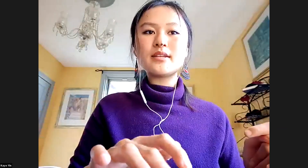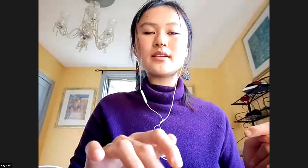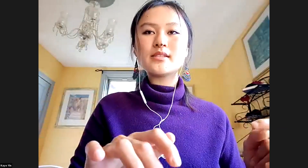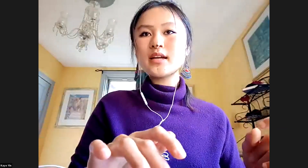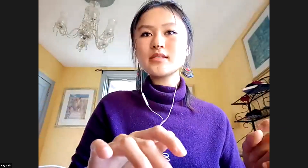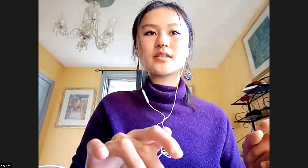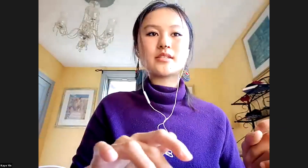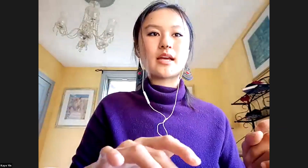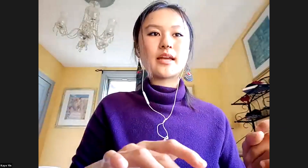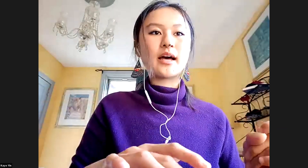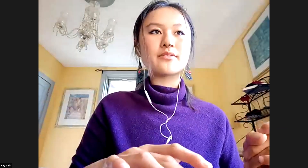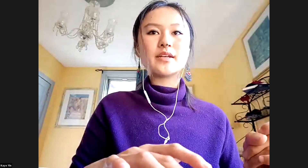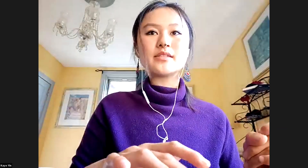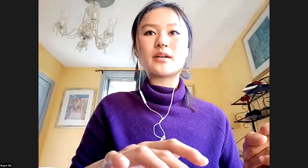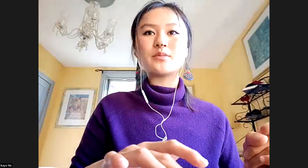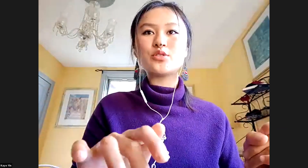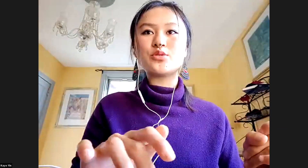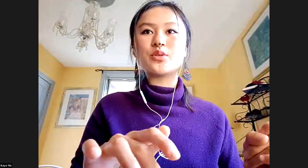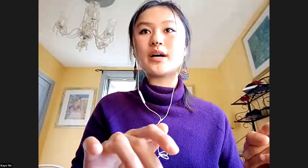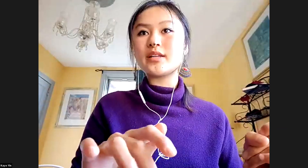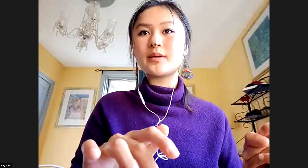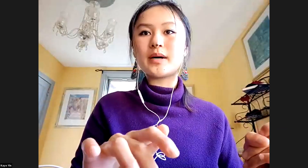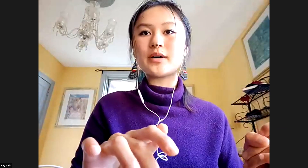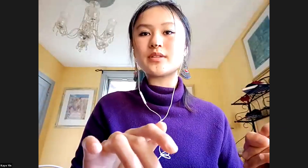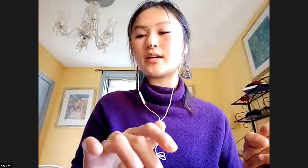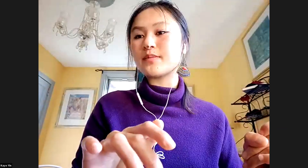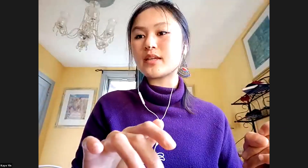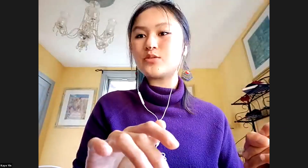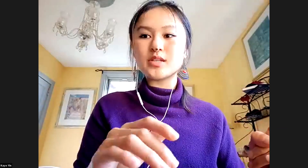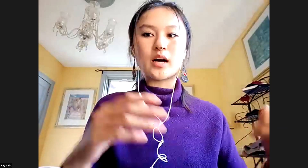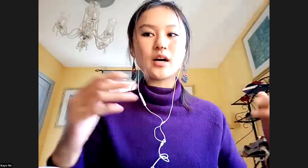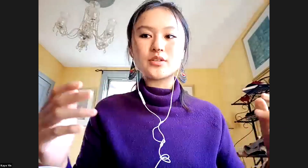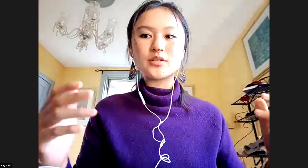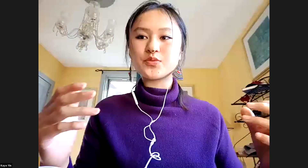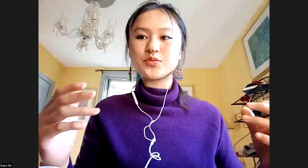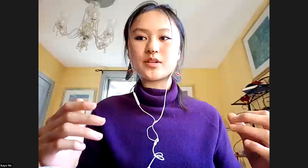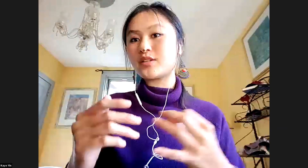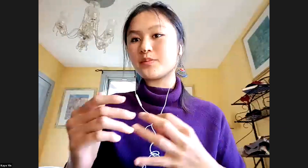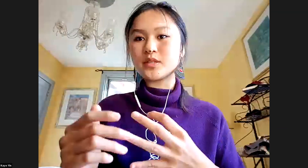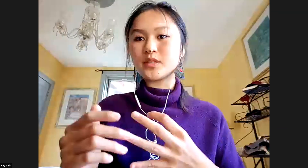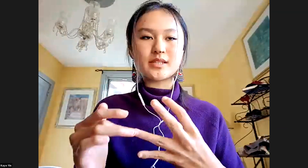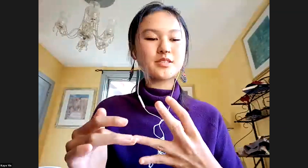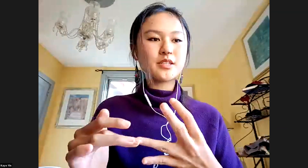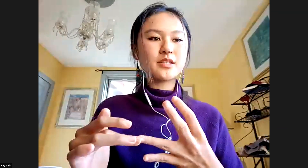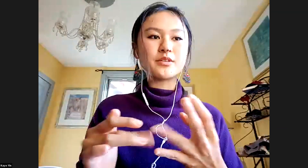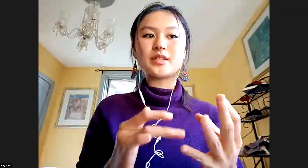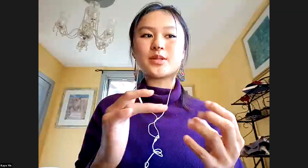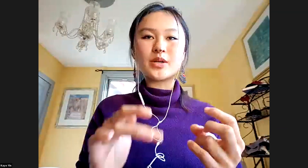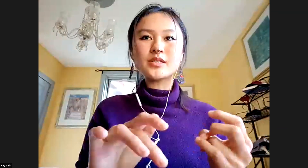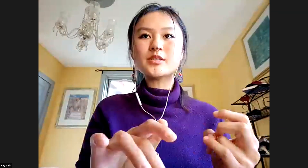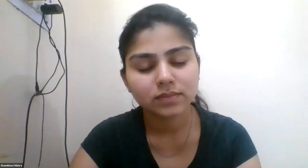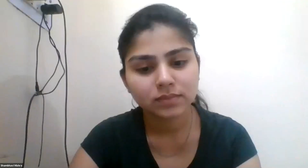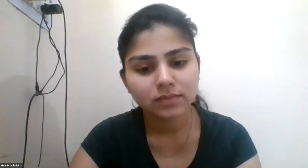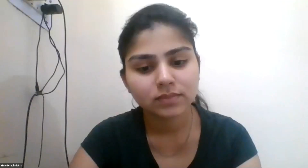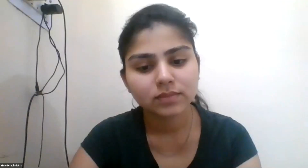And the second suggestion I have is to think about like using other forms of intermediate representation other than